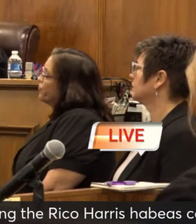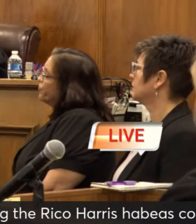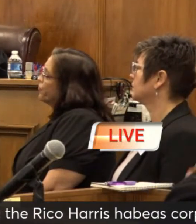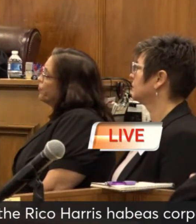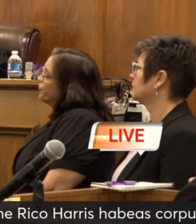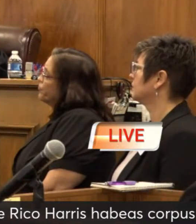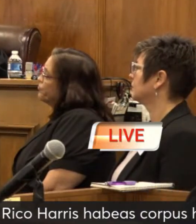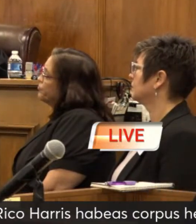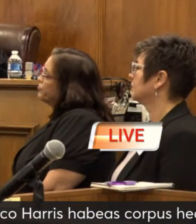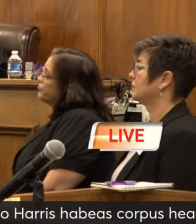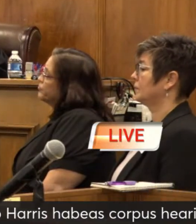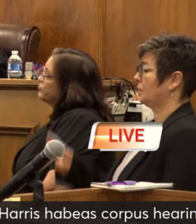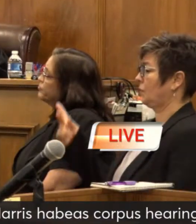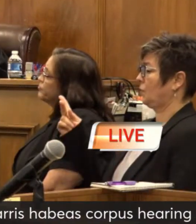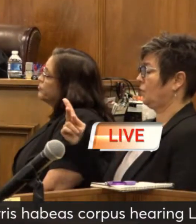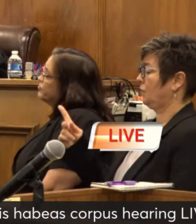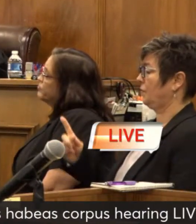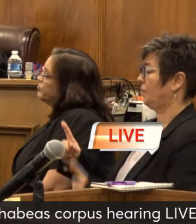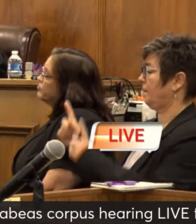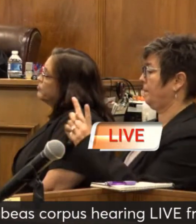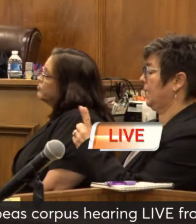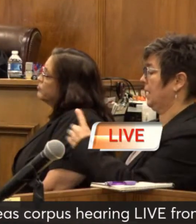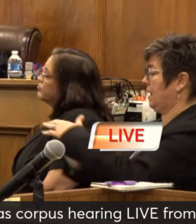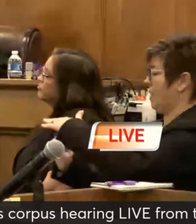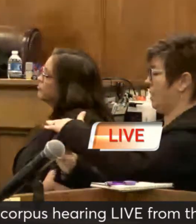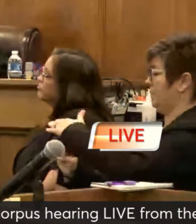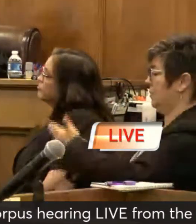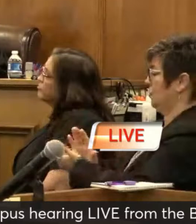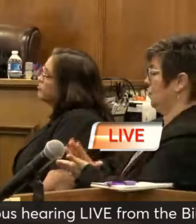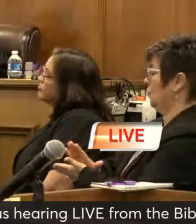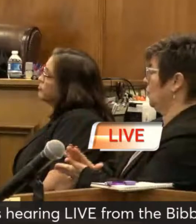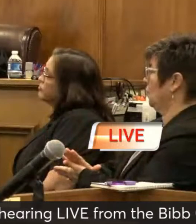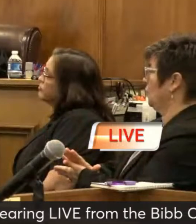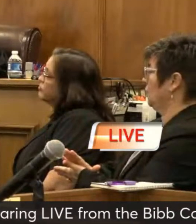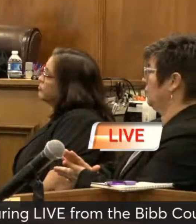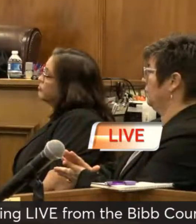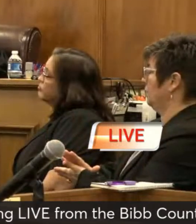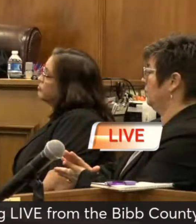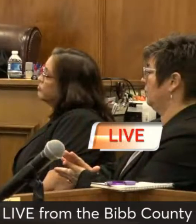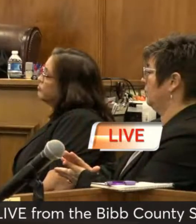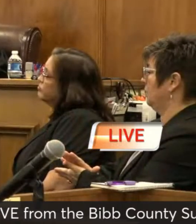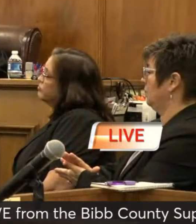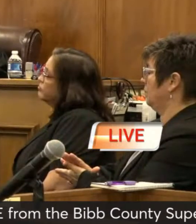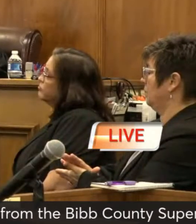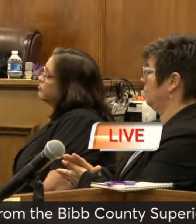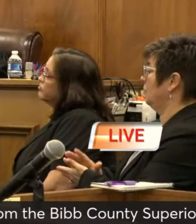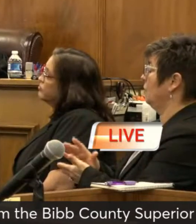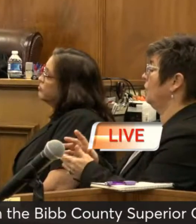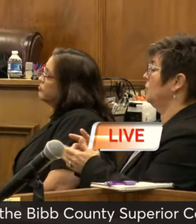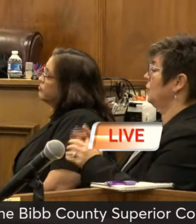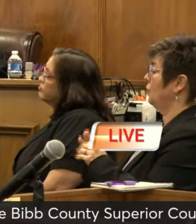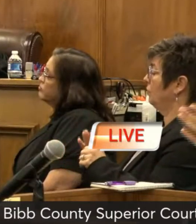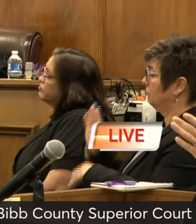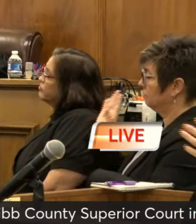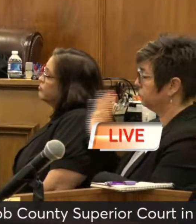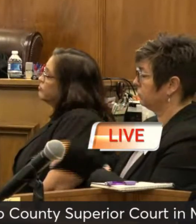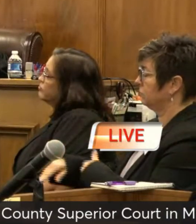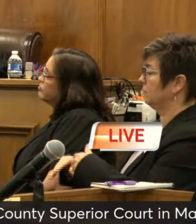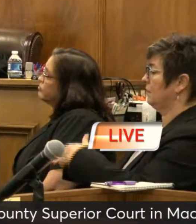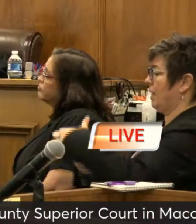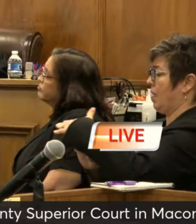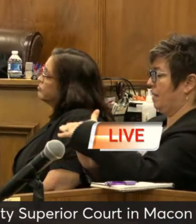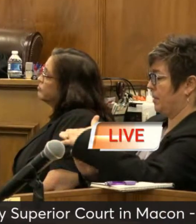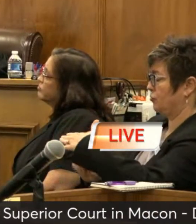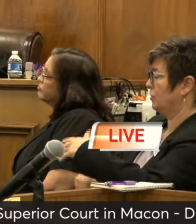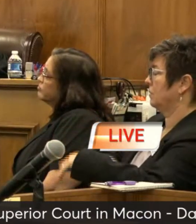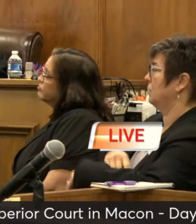So you all met in elementary school. Did you go to school in elementary school, junior high, high school together, or was there a